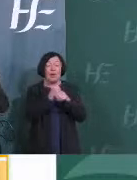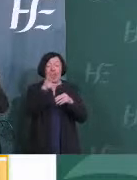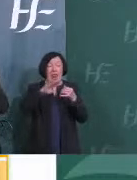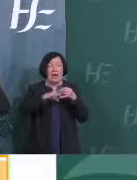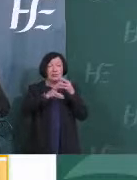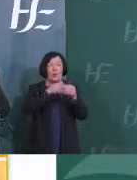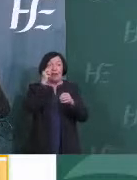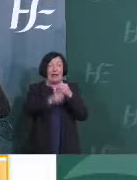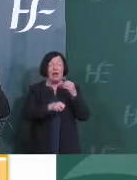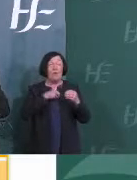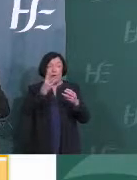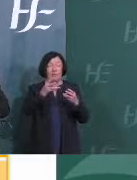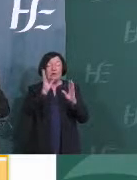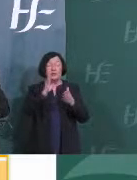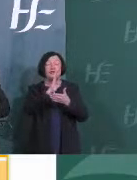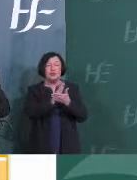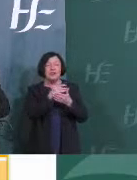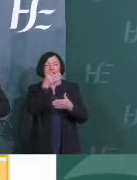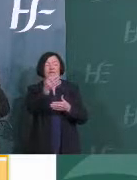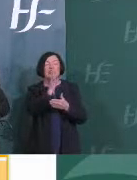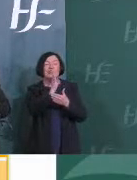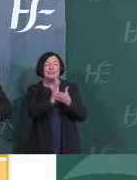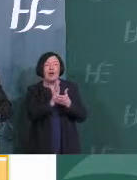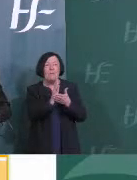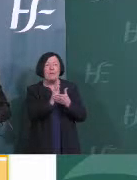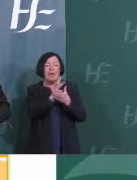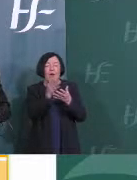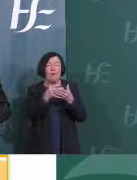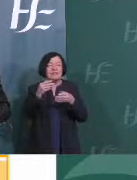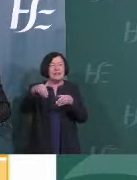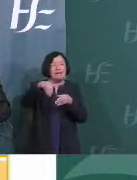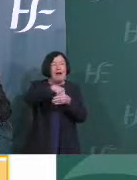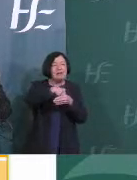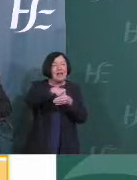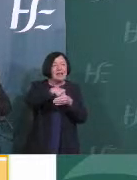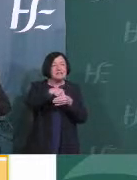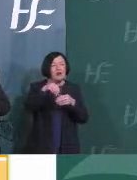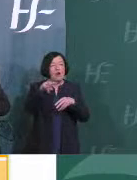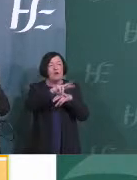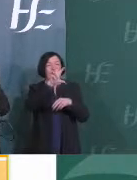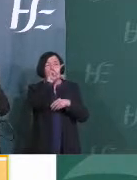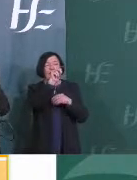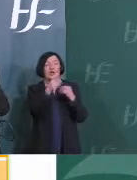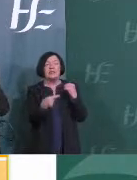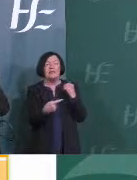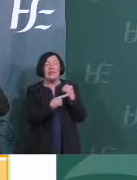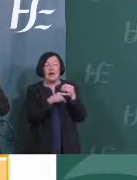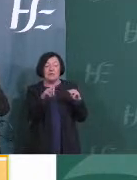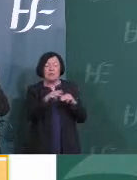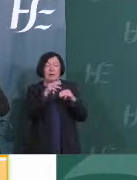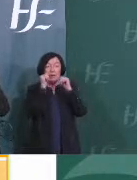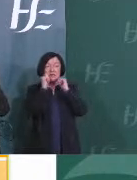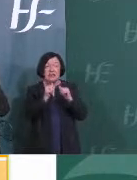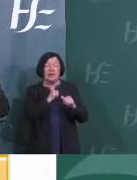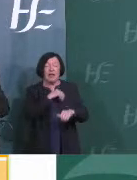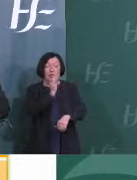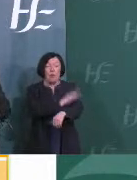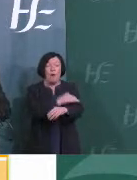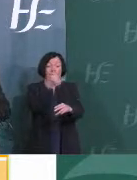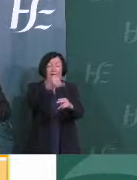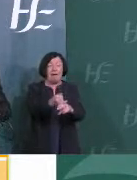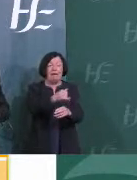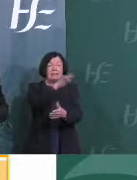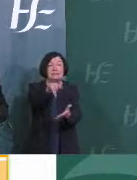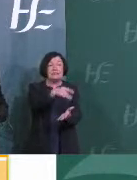weekend, many of which we will have shared already, but just to give you a context of it, over 30,000 persons attended at the walk-in